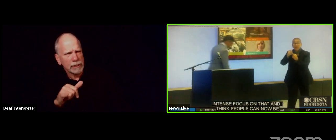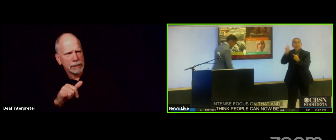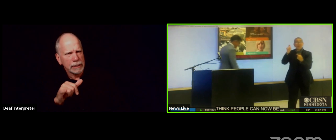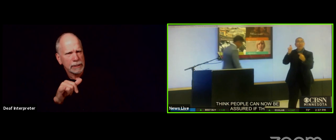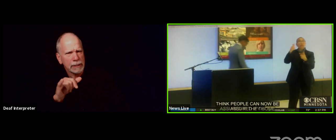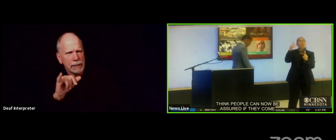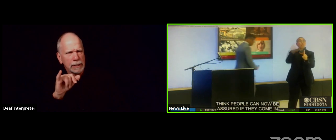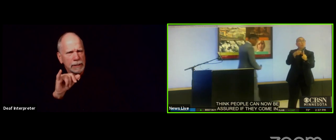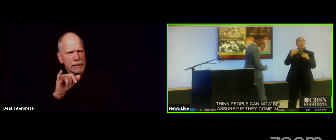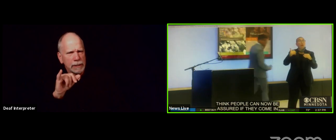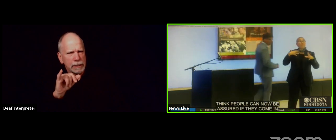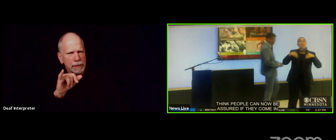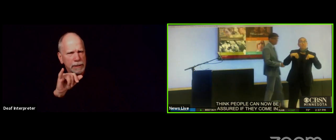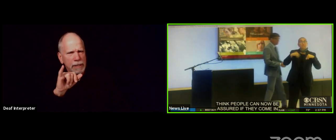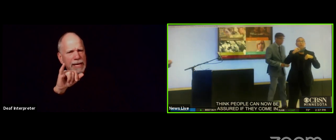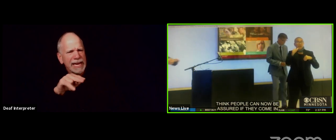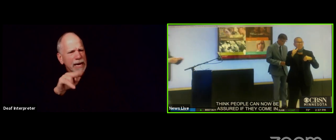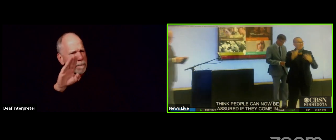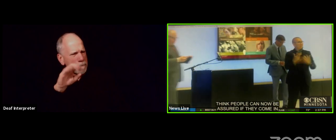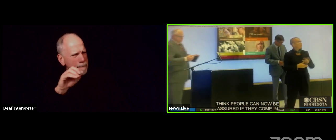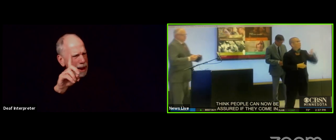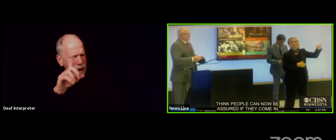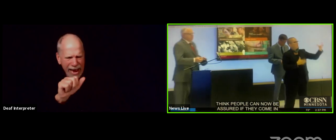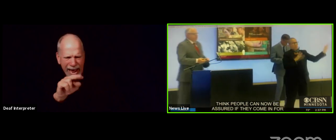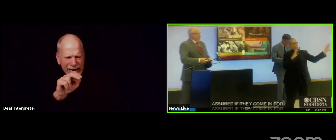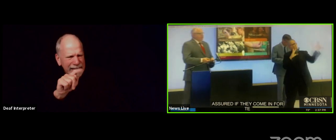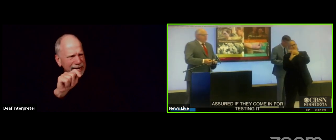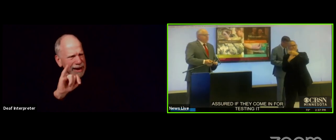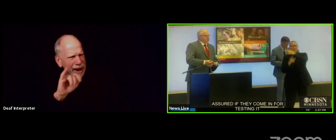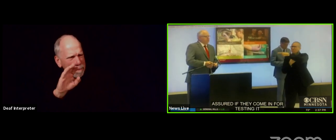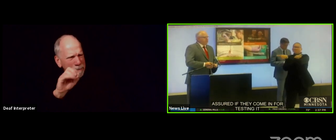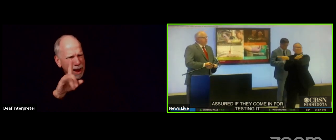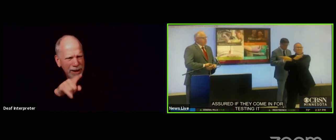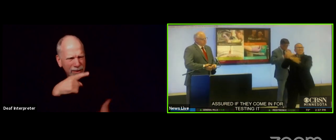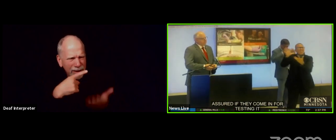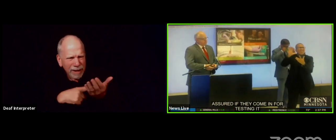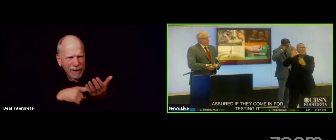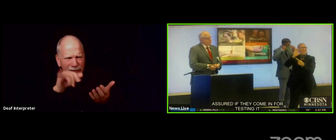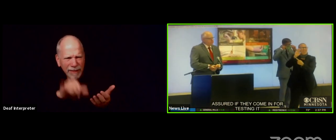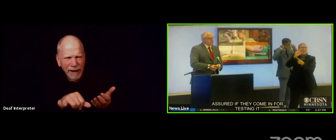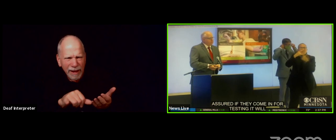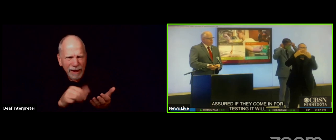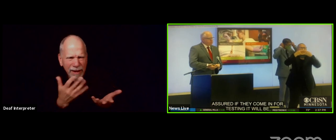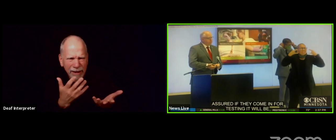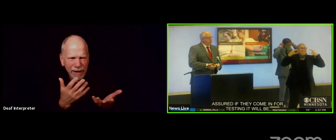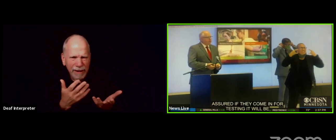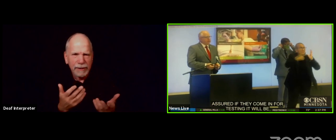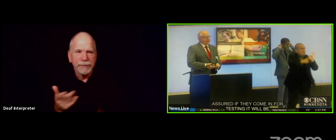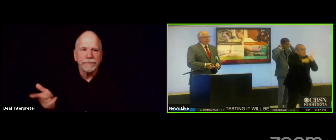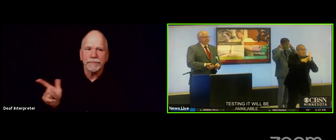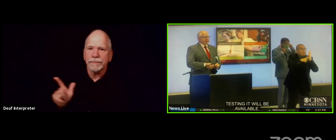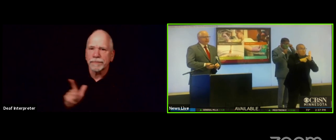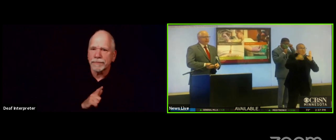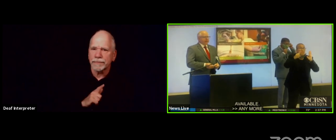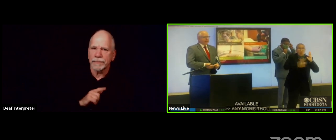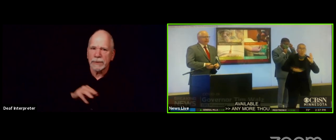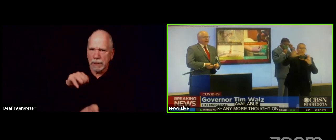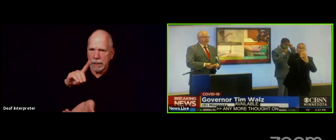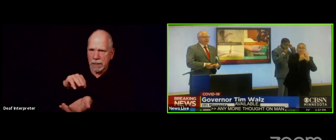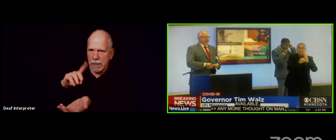Governor, having said what you just did about masks, yeah. Have you given it any more thought to mandating masks statewide in Minnesota? Yes,